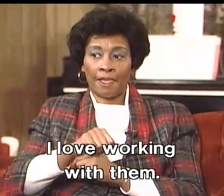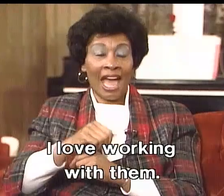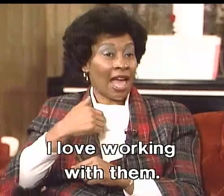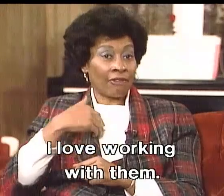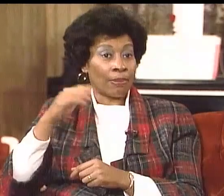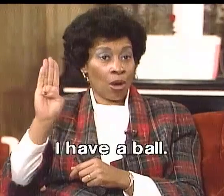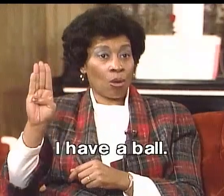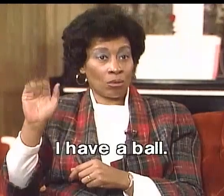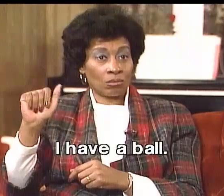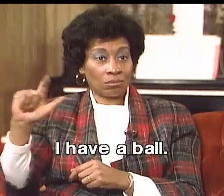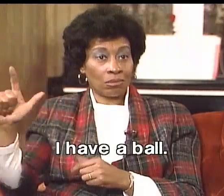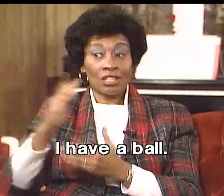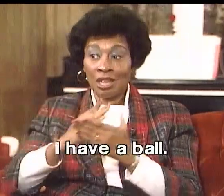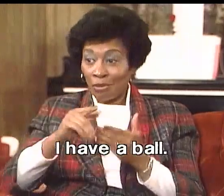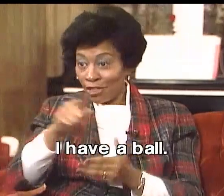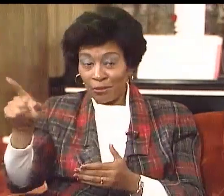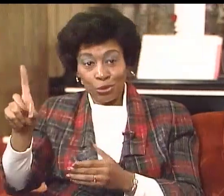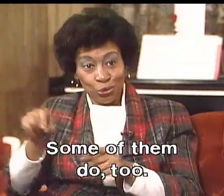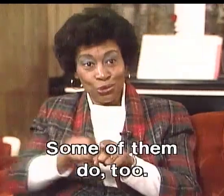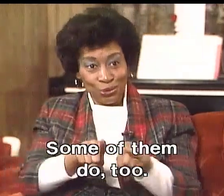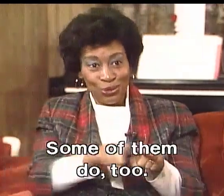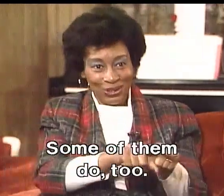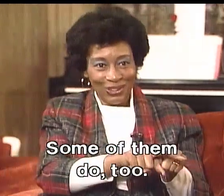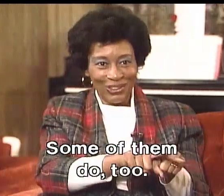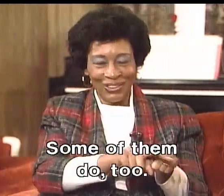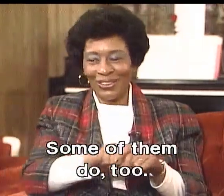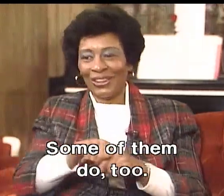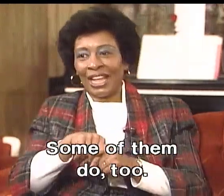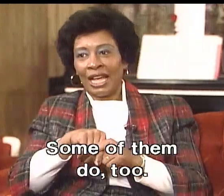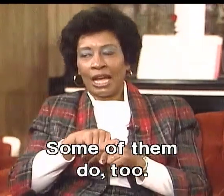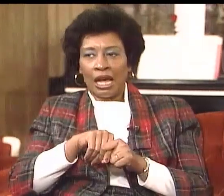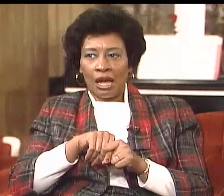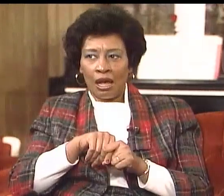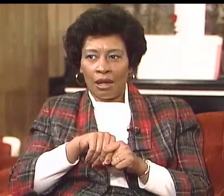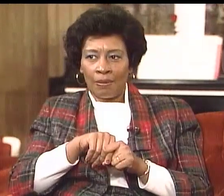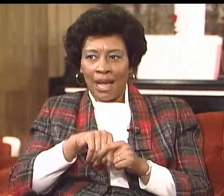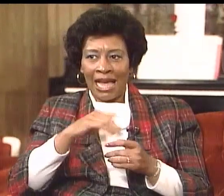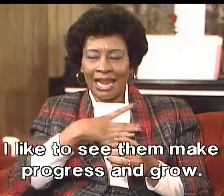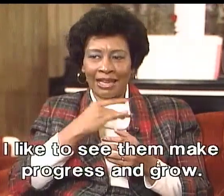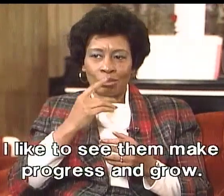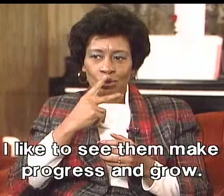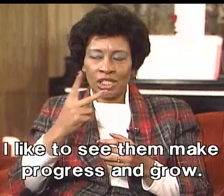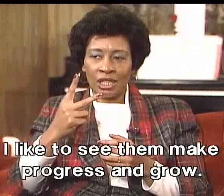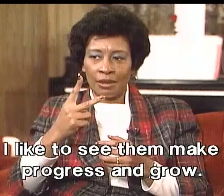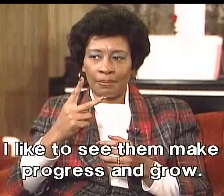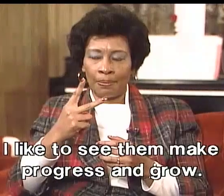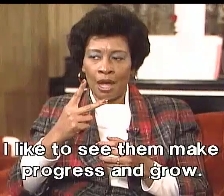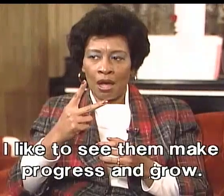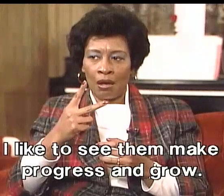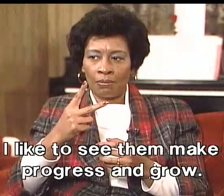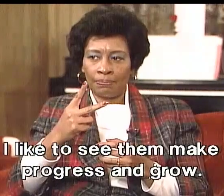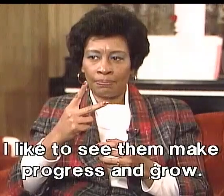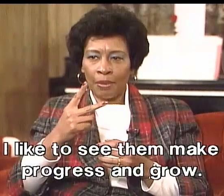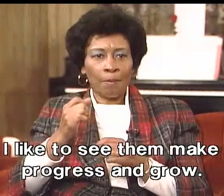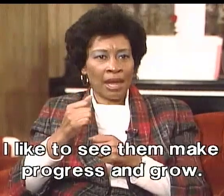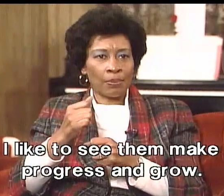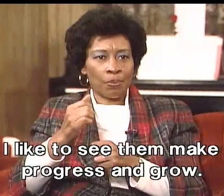I have a ball. Some of them do too. Yeah. I like to see them make